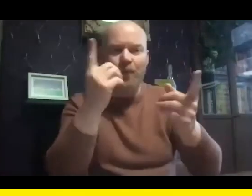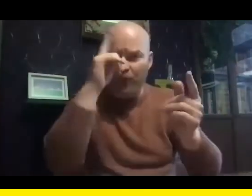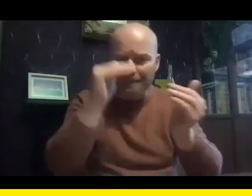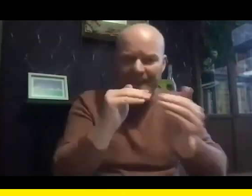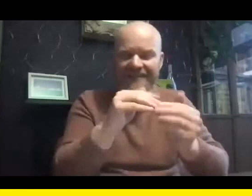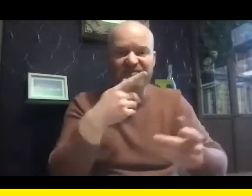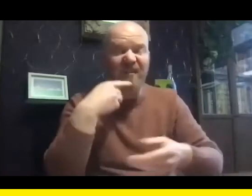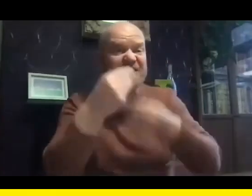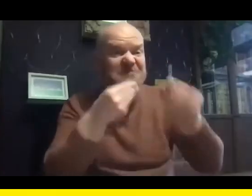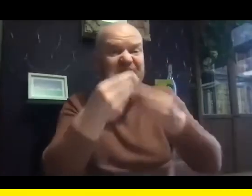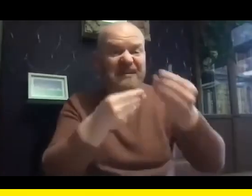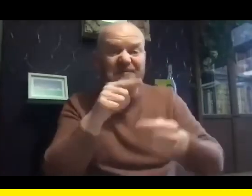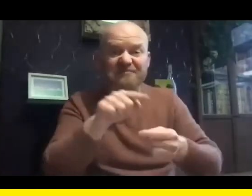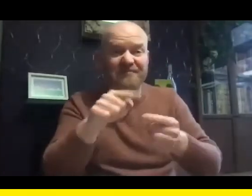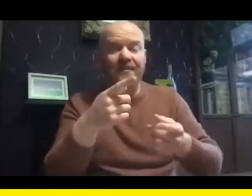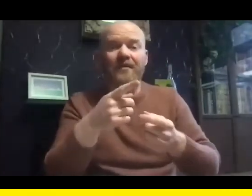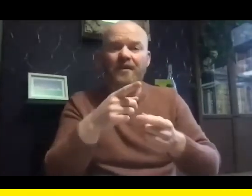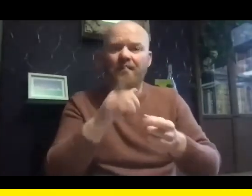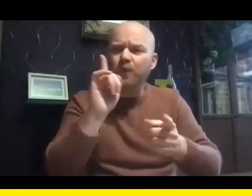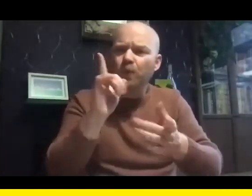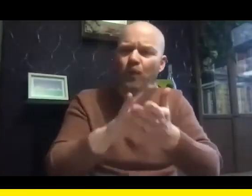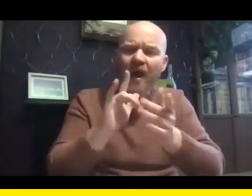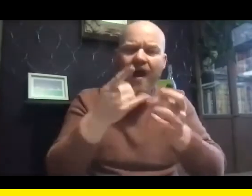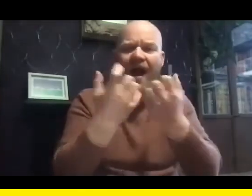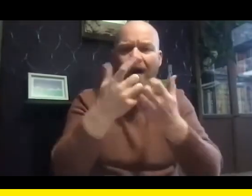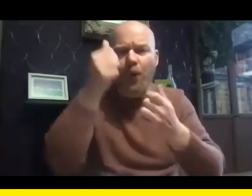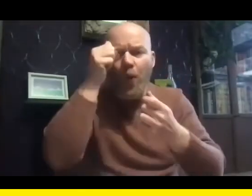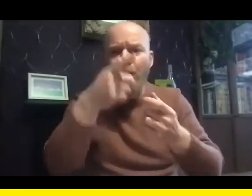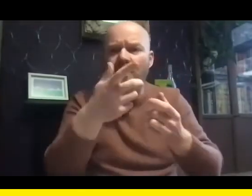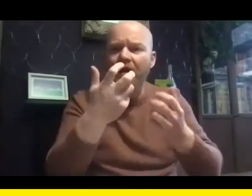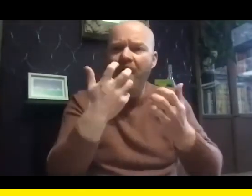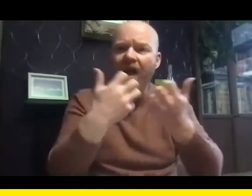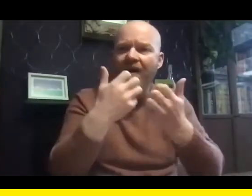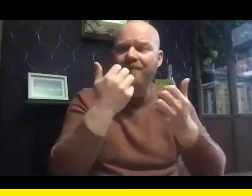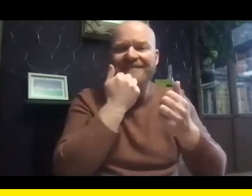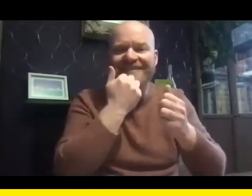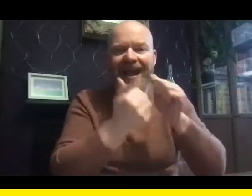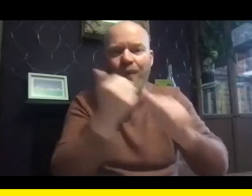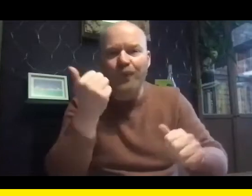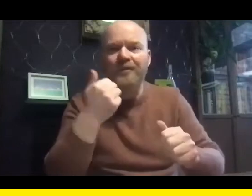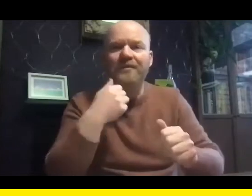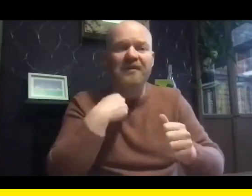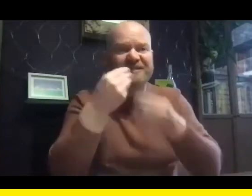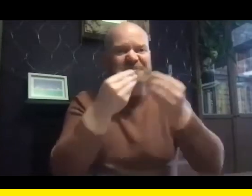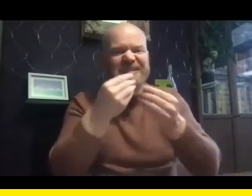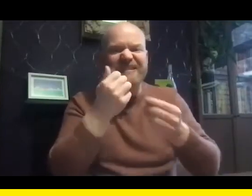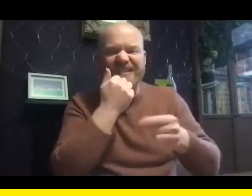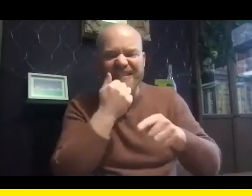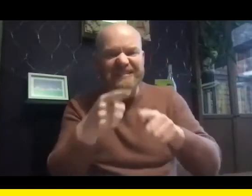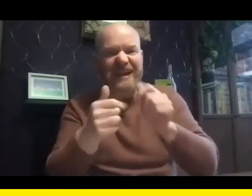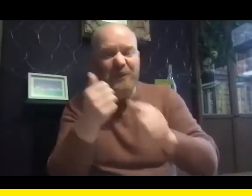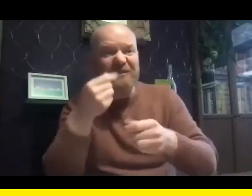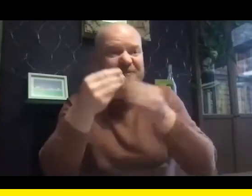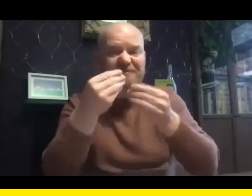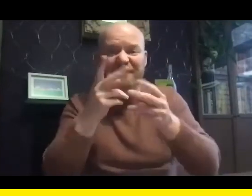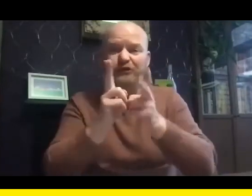about food, how it was presented, what my thoughts were on what was being presented in terms of what they were selling. You know, how